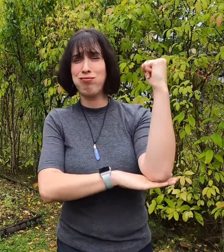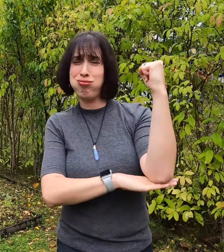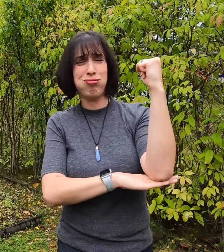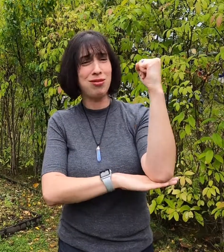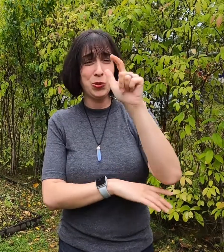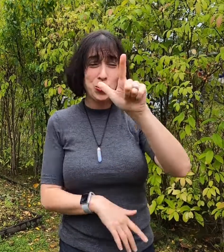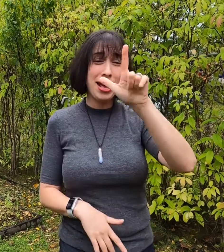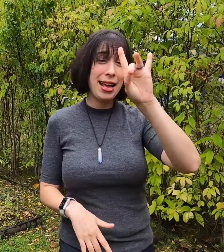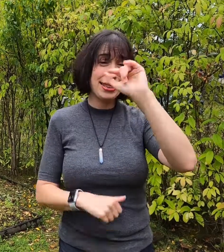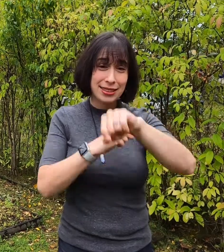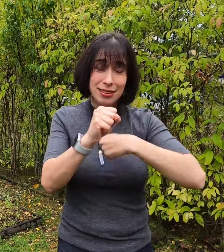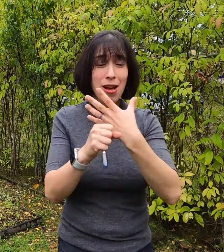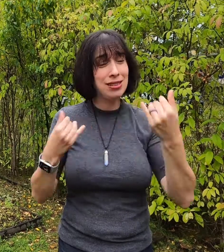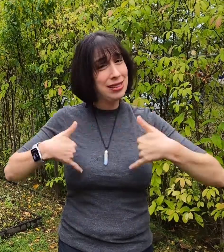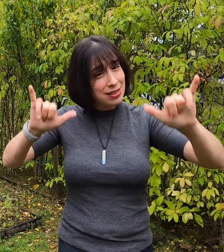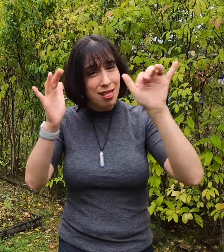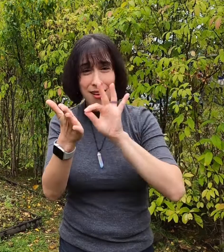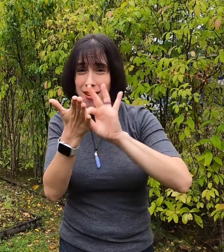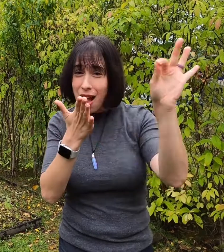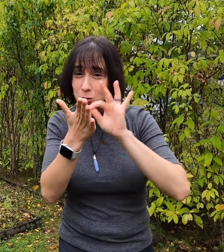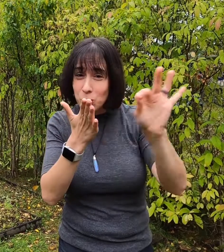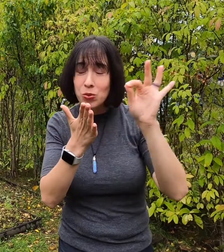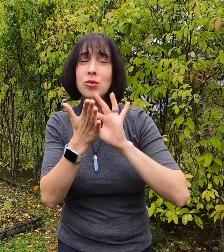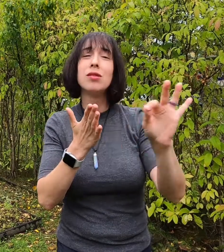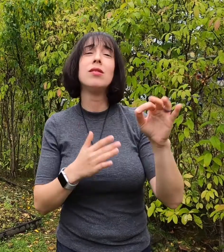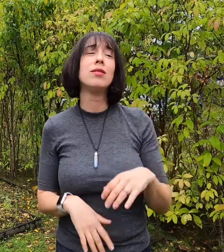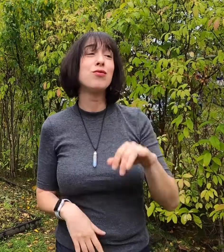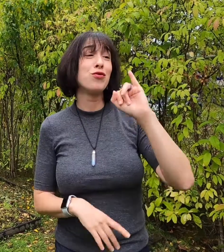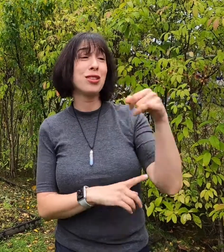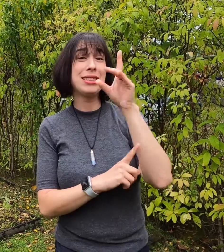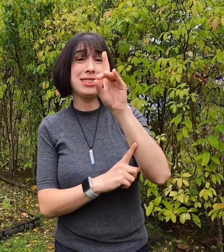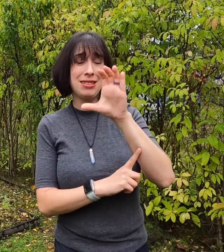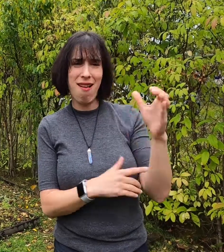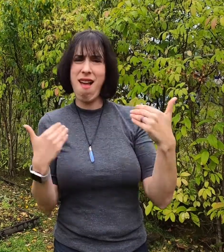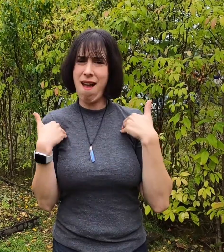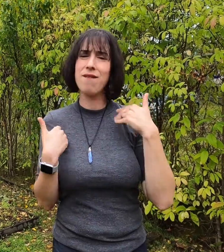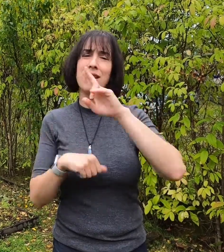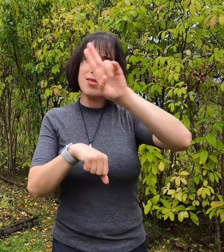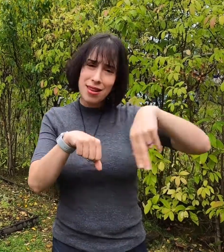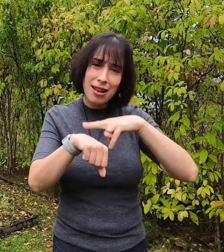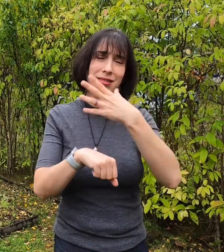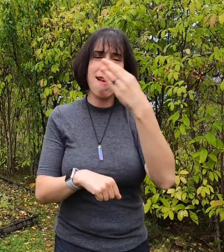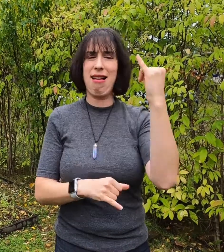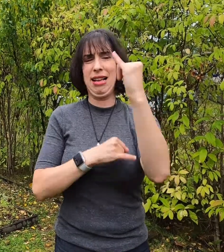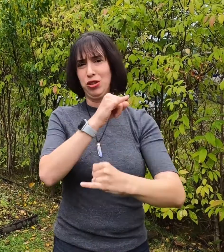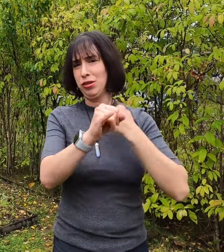holiday events. The Jewish Deaf Community Center was by far the best event in the nation, and they've been going